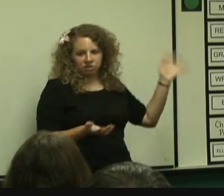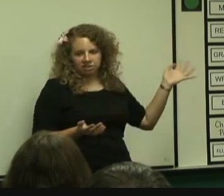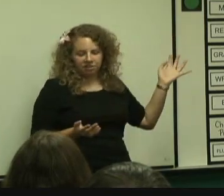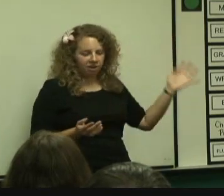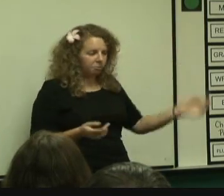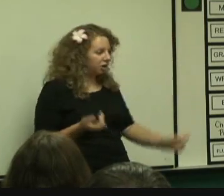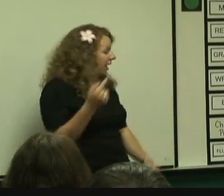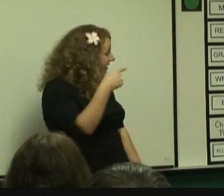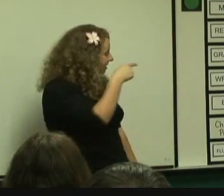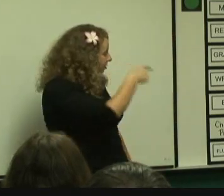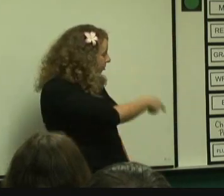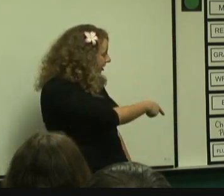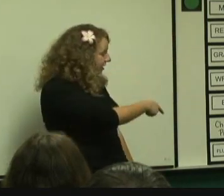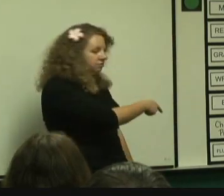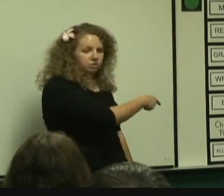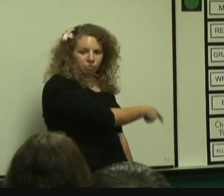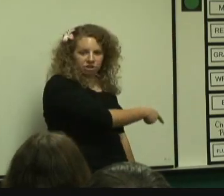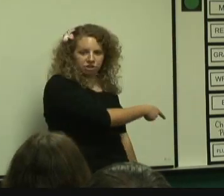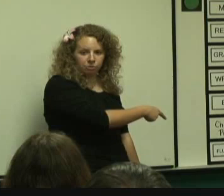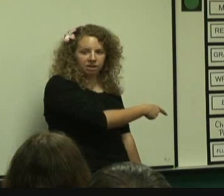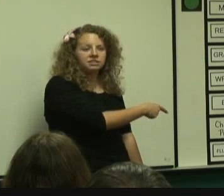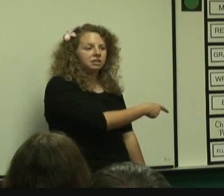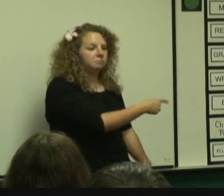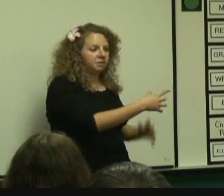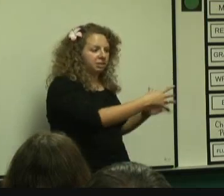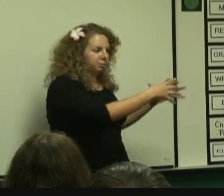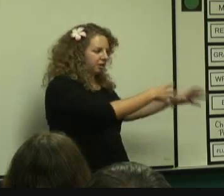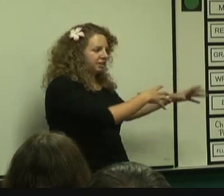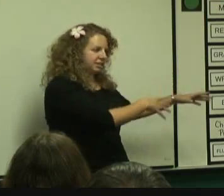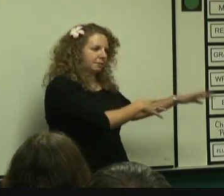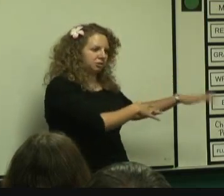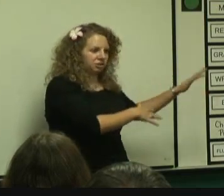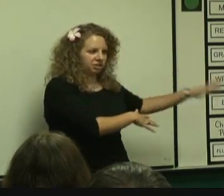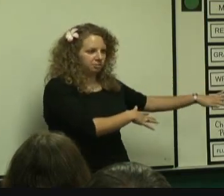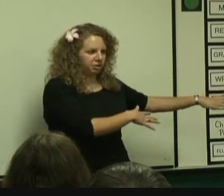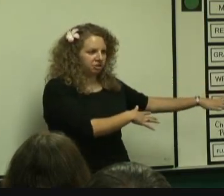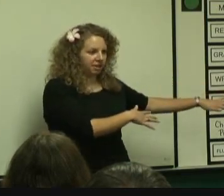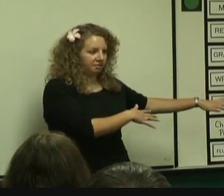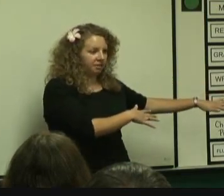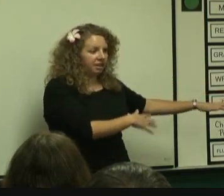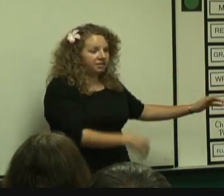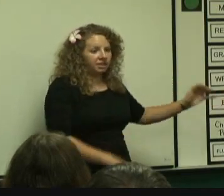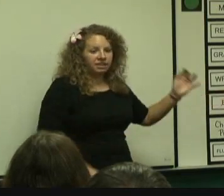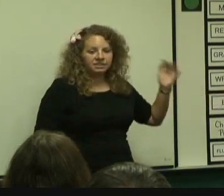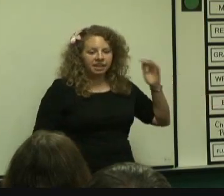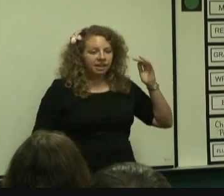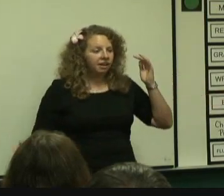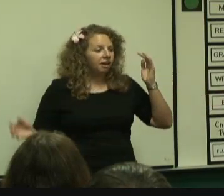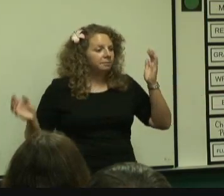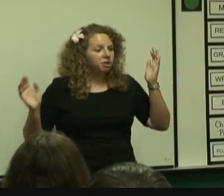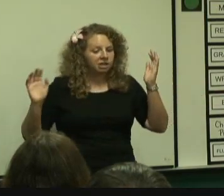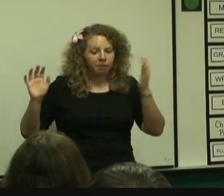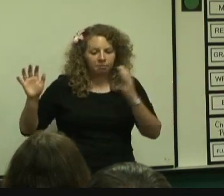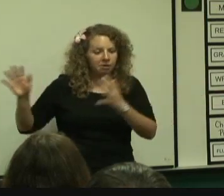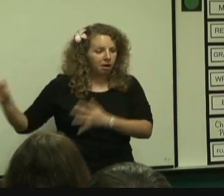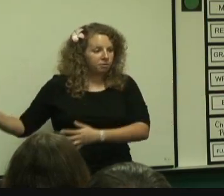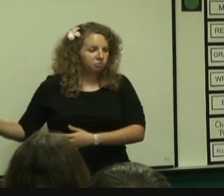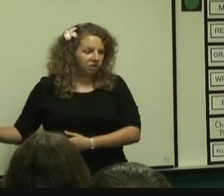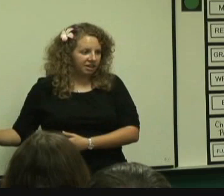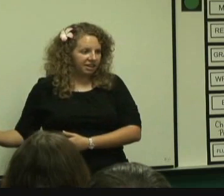she's not there anymore. I can still point to where she was because we already established this is where she's at. Now, let's say I'm talking about my mom who's not